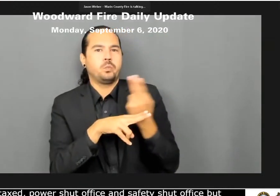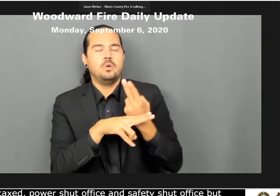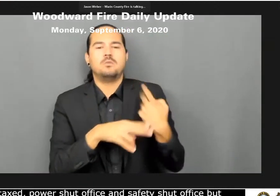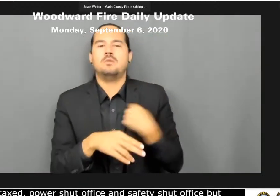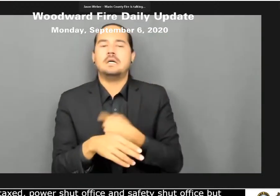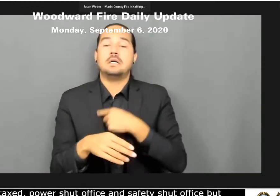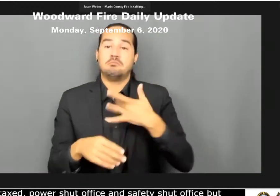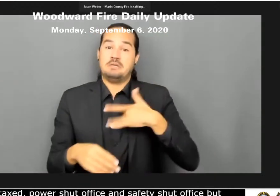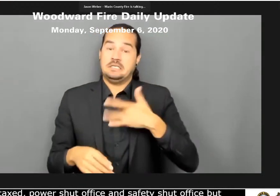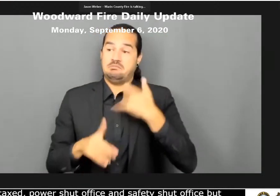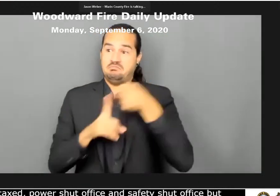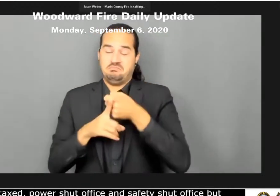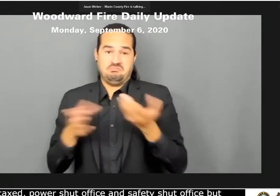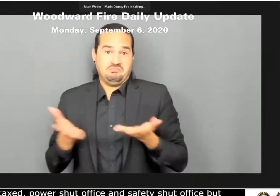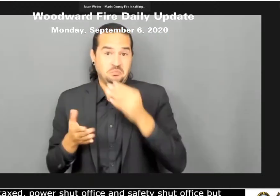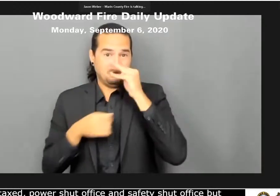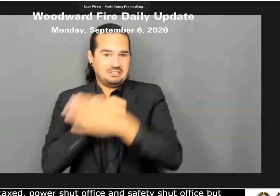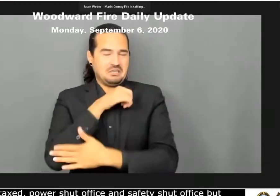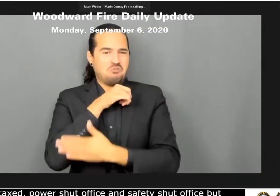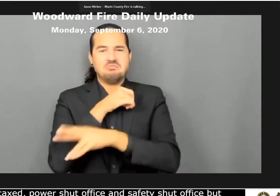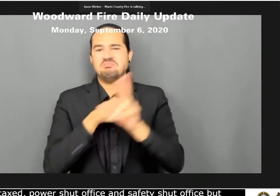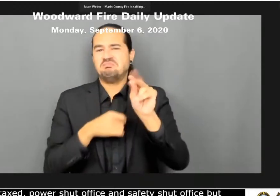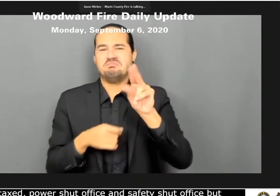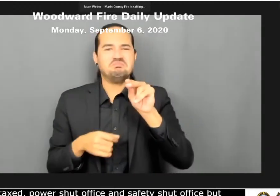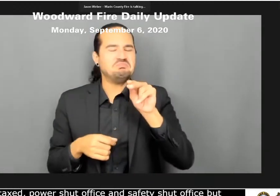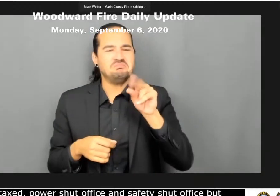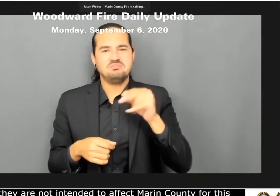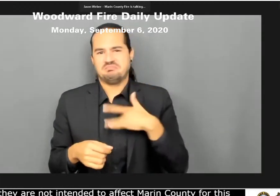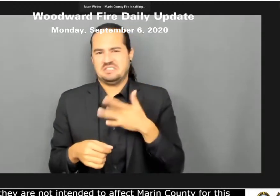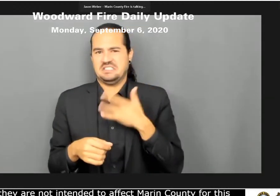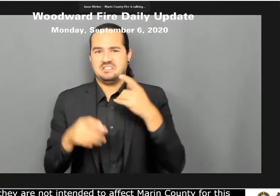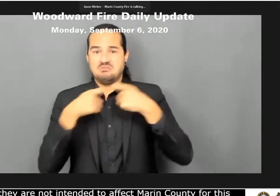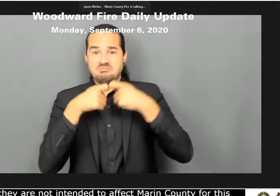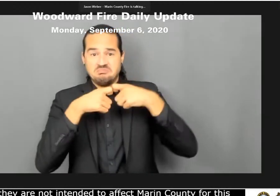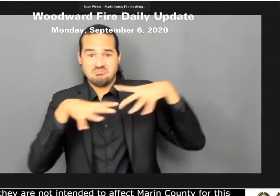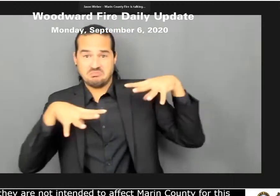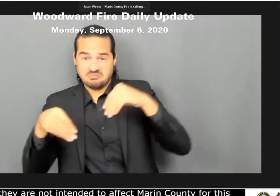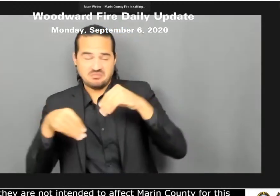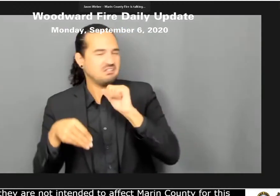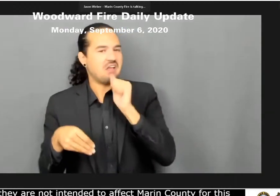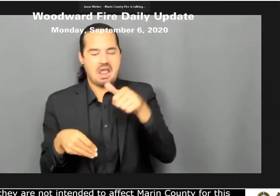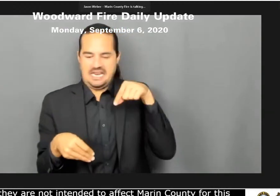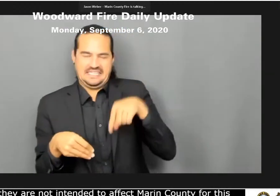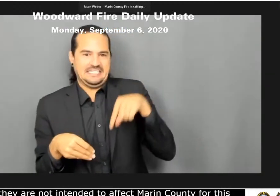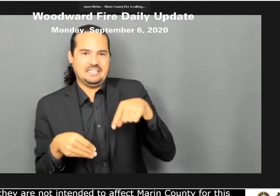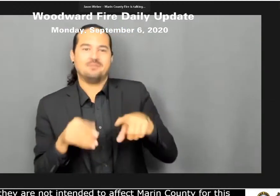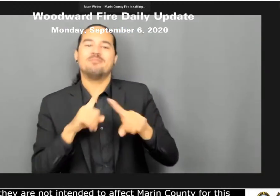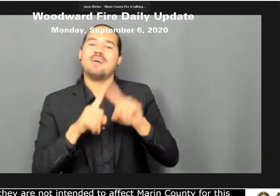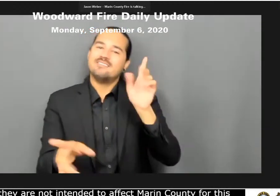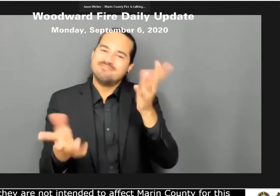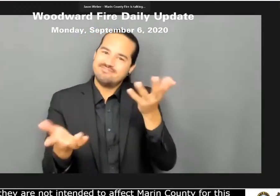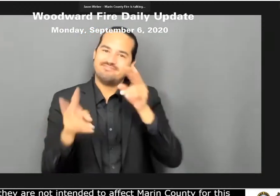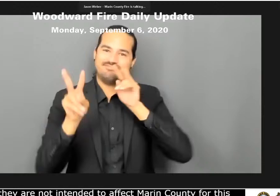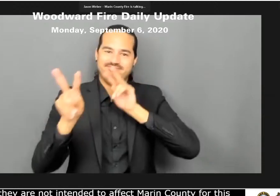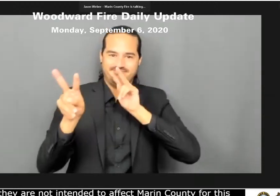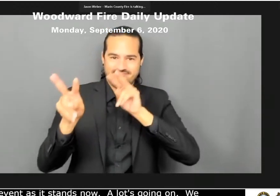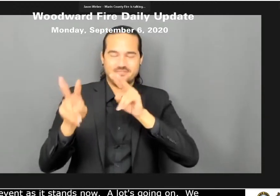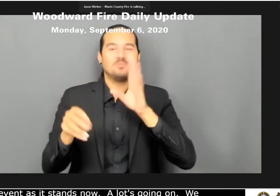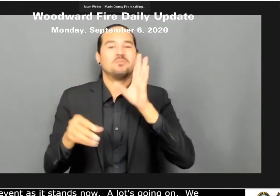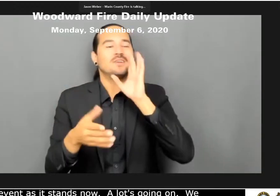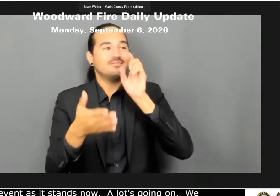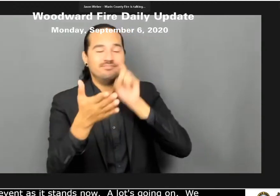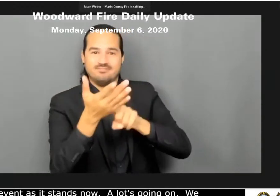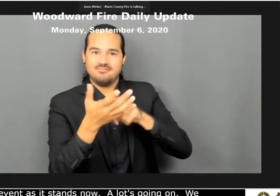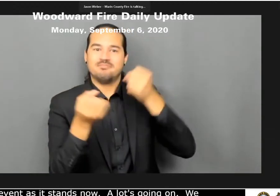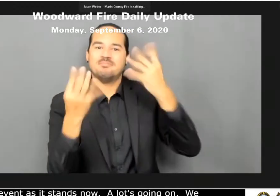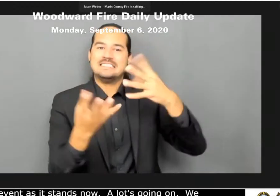now. So lots going on. We appreciate your patience. You're going to see a lot of smoke and heat off that fire today. That's expected, but it's in the interior of the